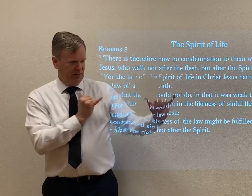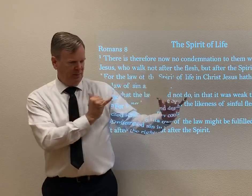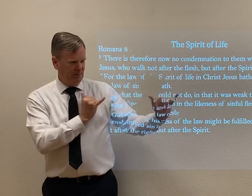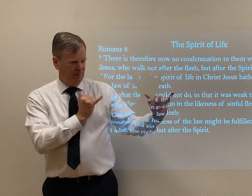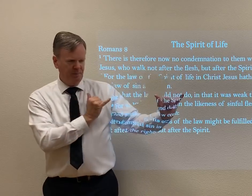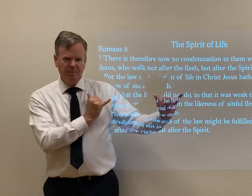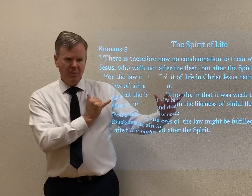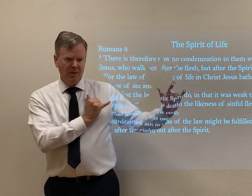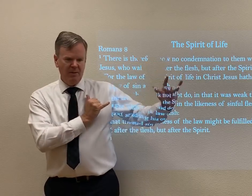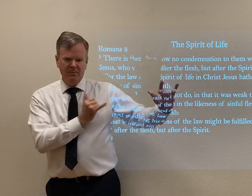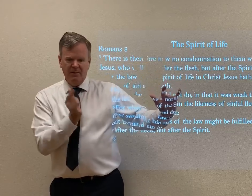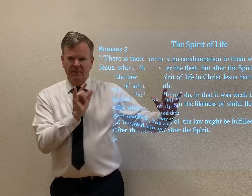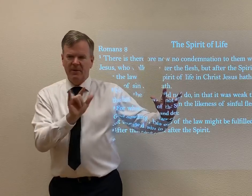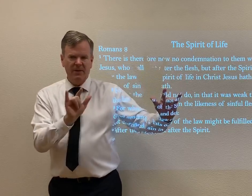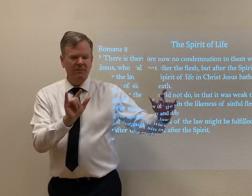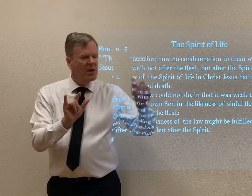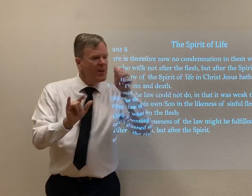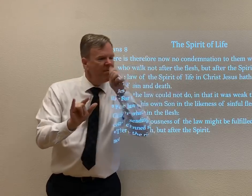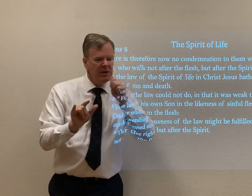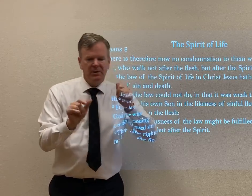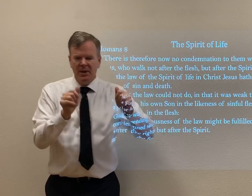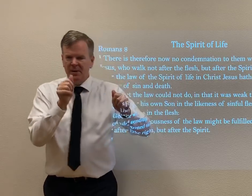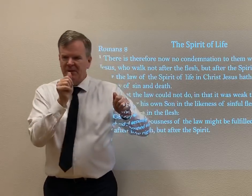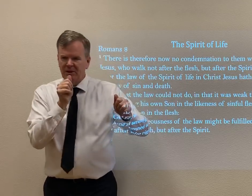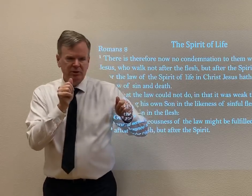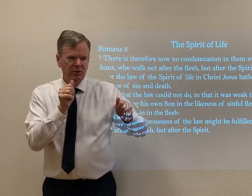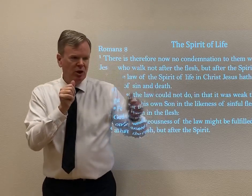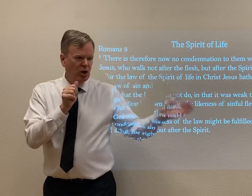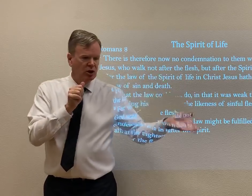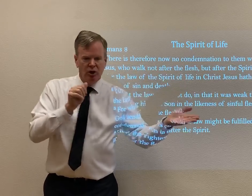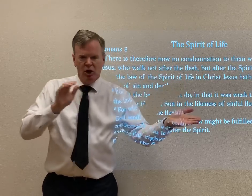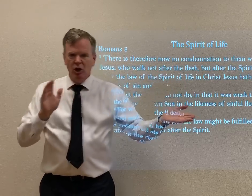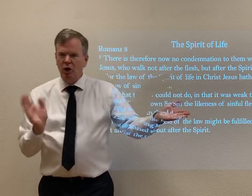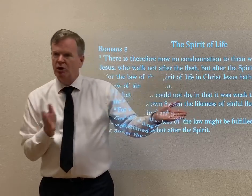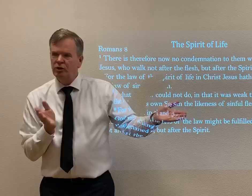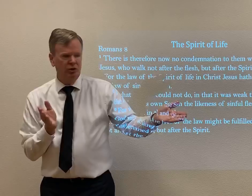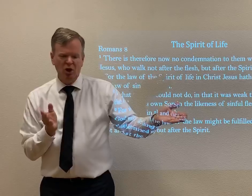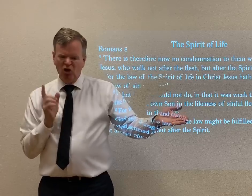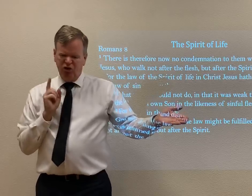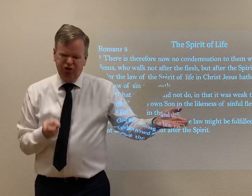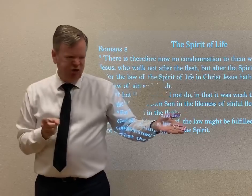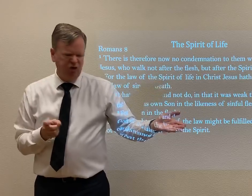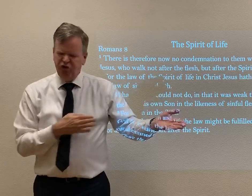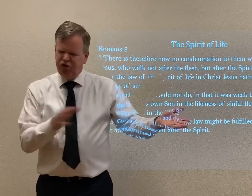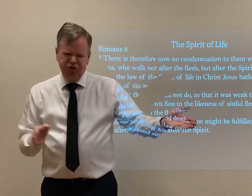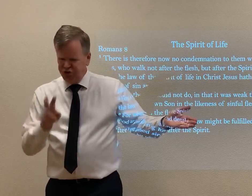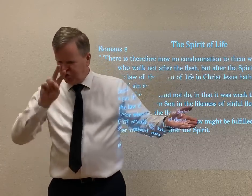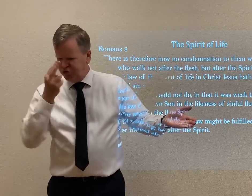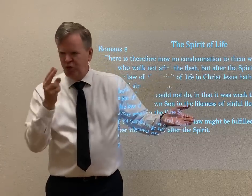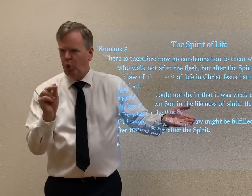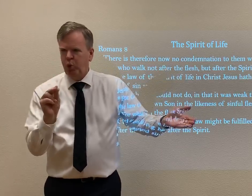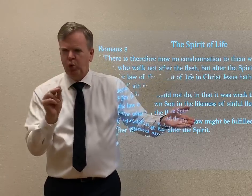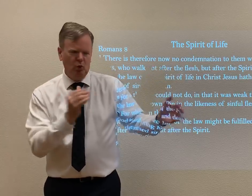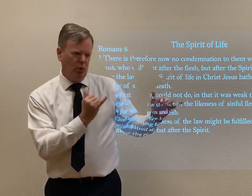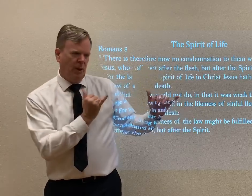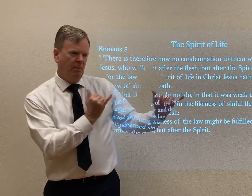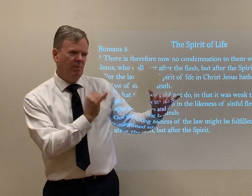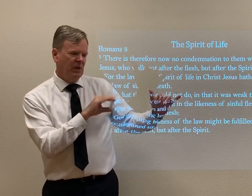He's righteous, he's clean, so that we are righteous, we are clean. He loves, we love. He's patient, we are patient. He encourages, we encourage. When he encourages, we should not